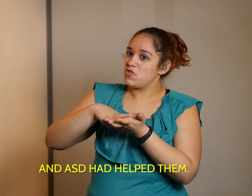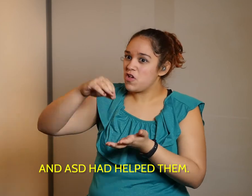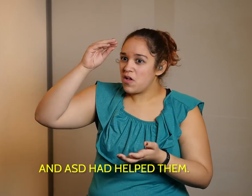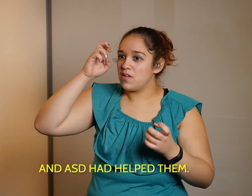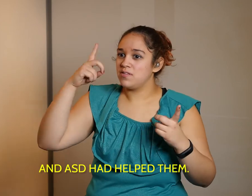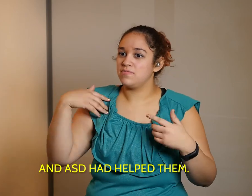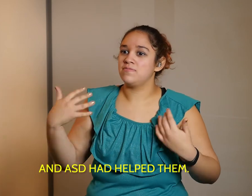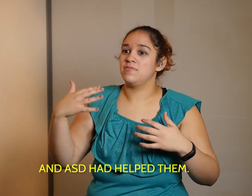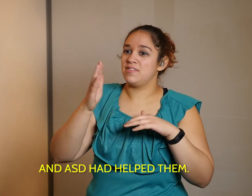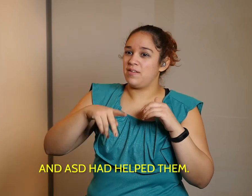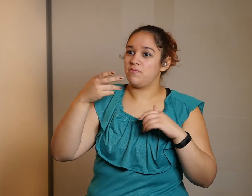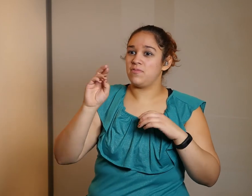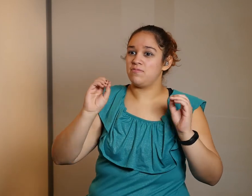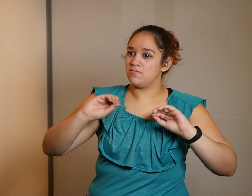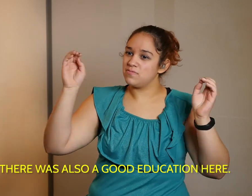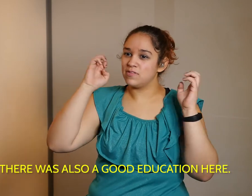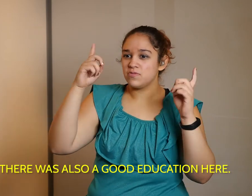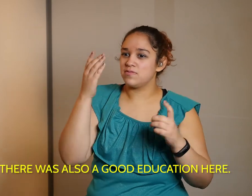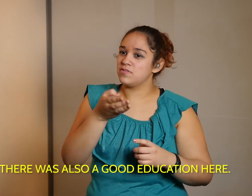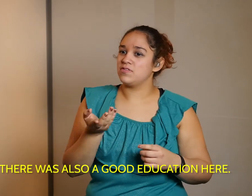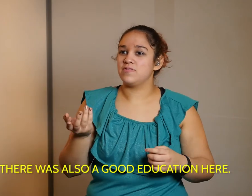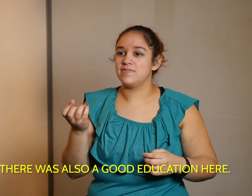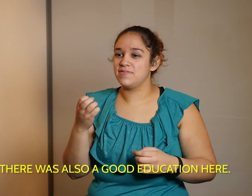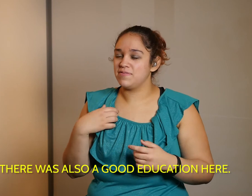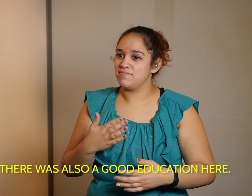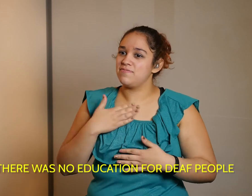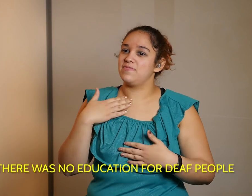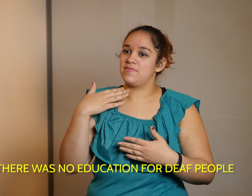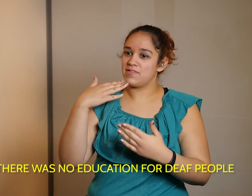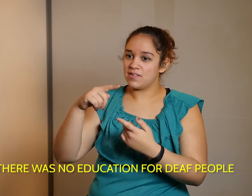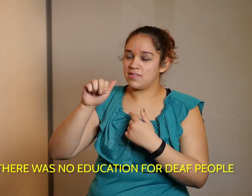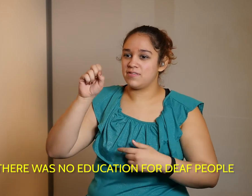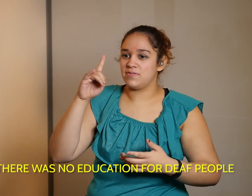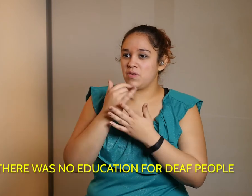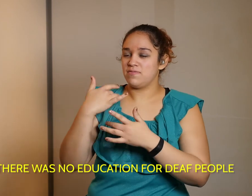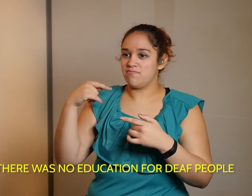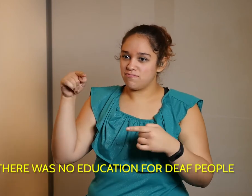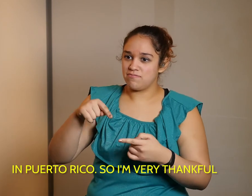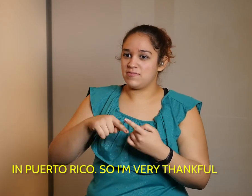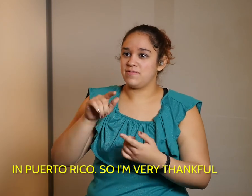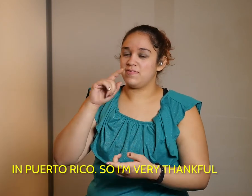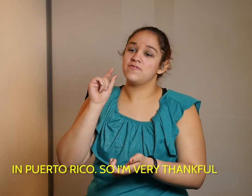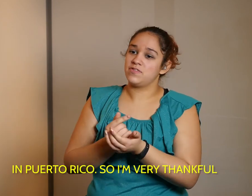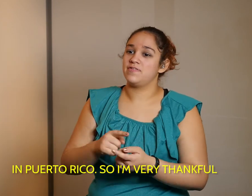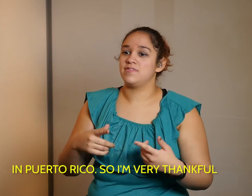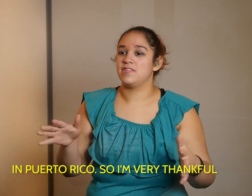ASD had helped them. And also there was a good education here, and there was no education for deaf people in Puerto Rico. So I'm